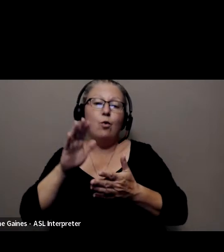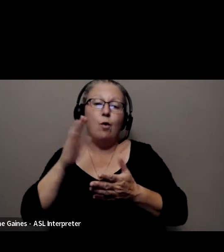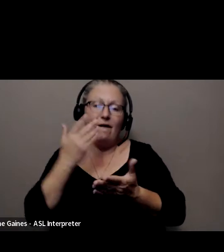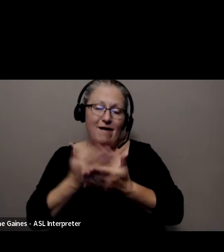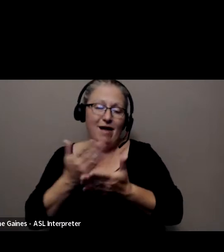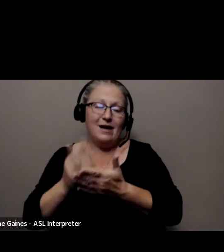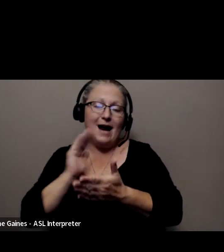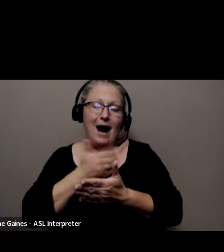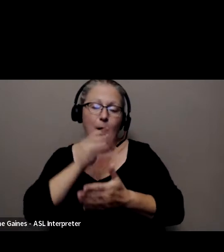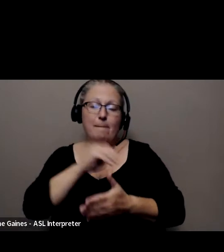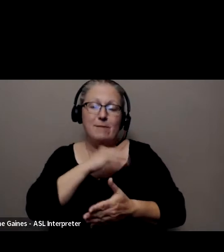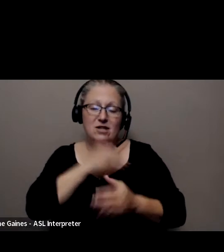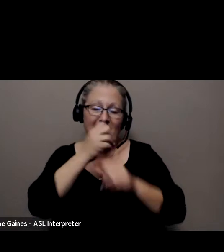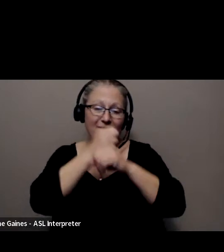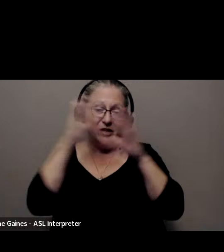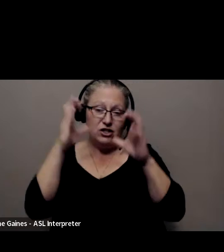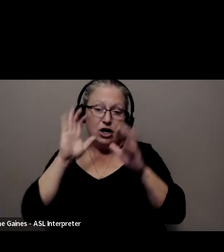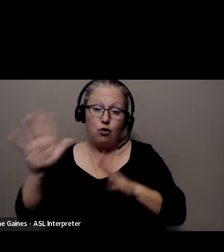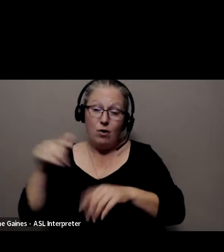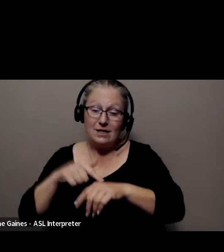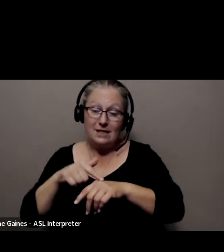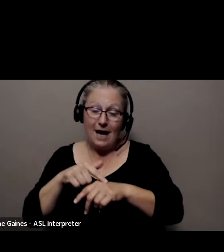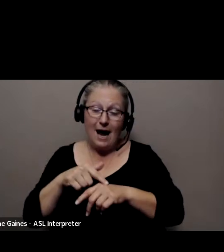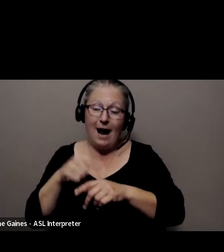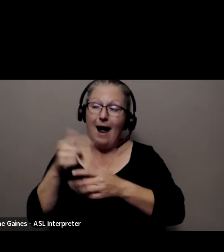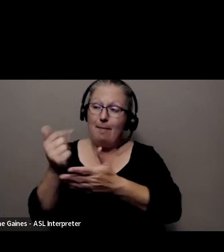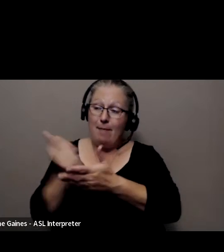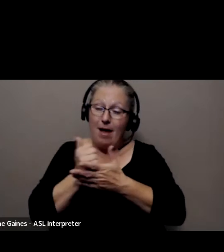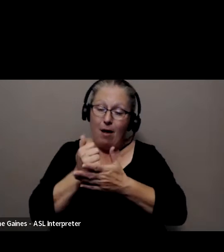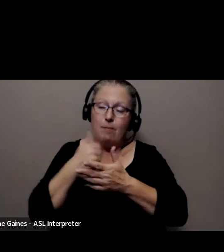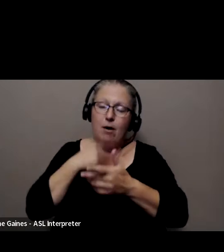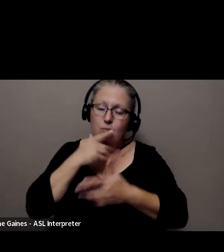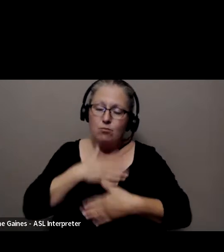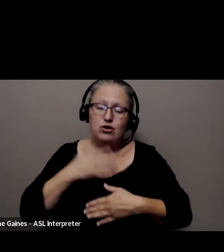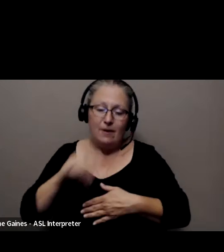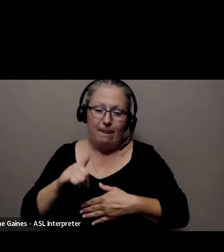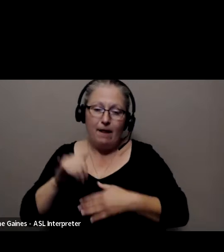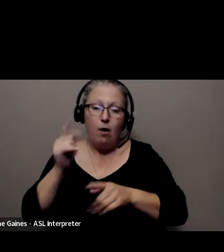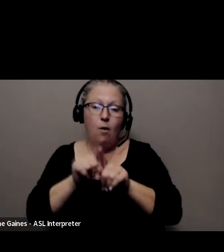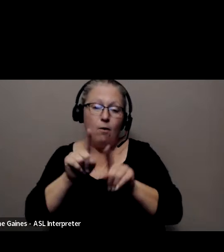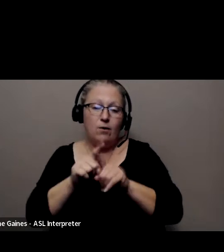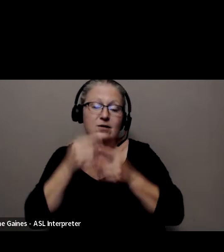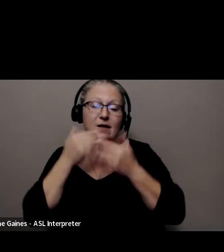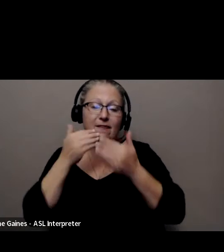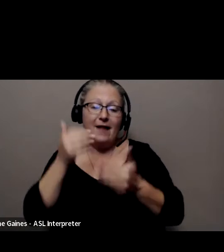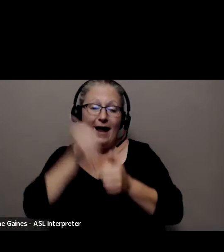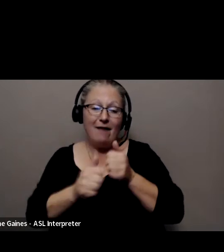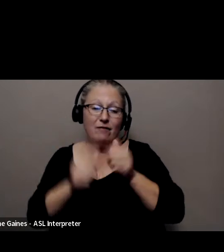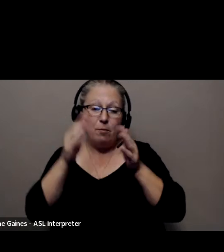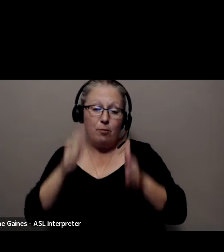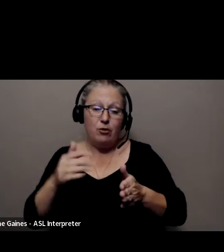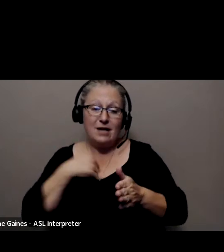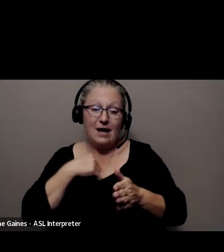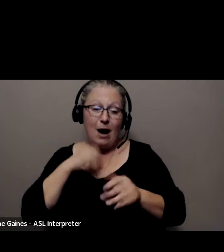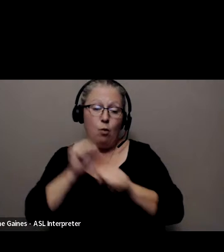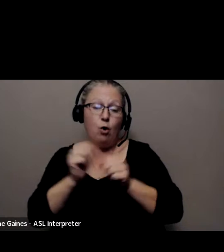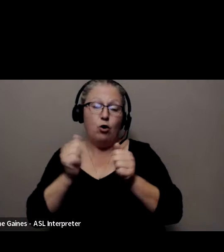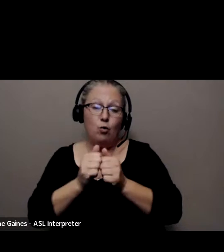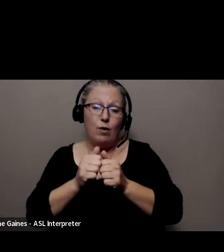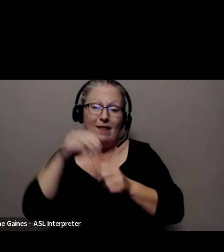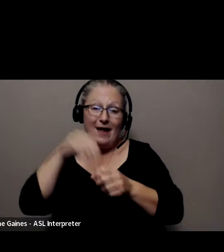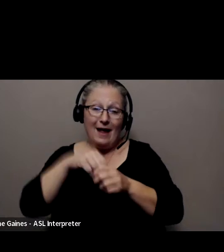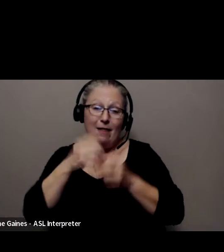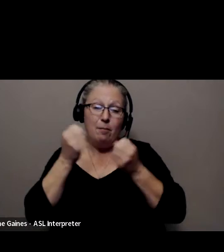and vision, and the giving of your time when I needed it is appreciated. Additionally, I want to thank every person I've ever worked with